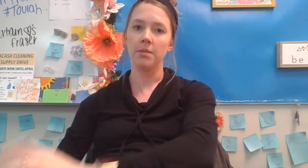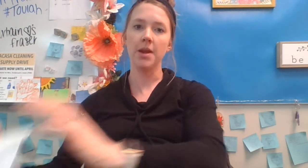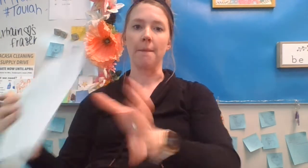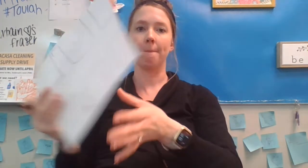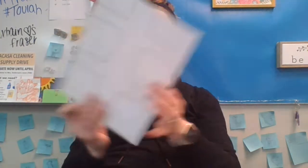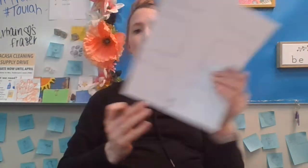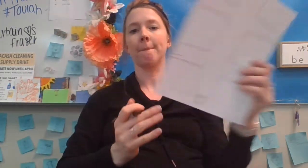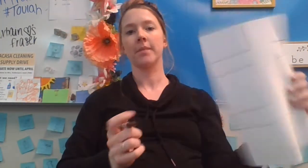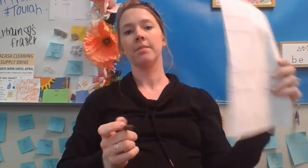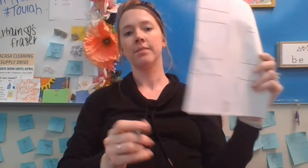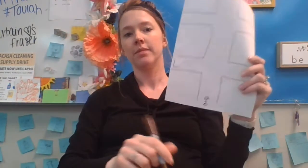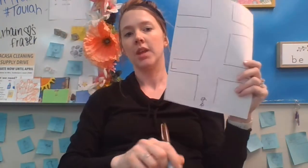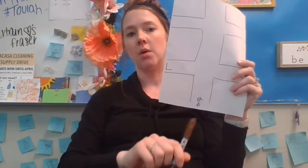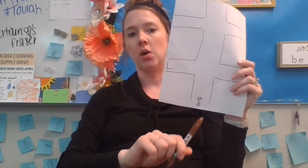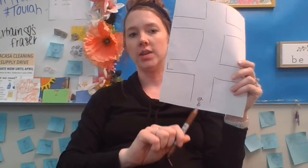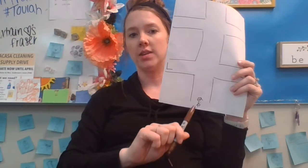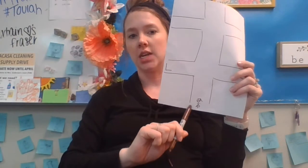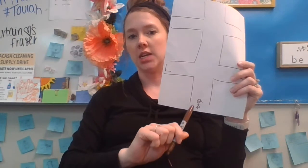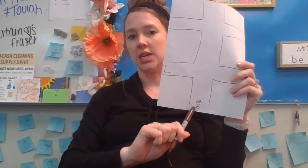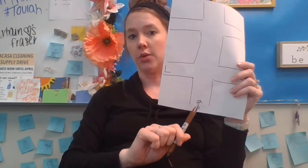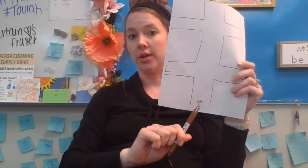here. I'm always standing down here.